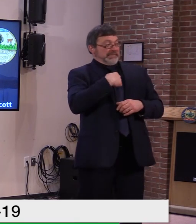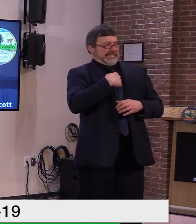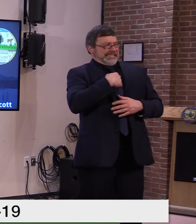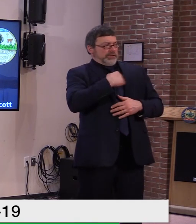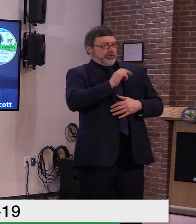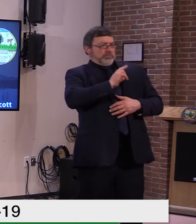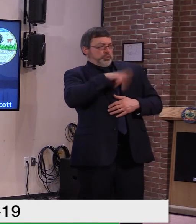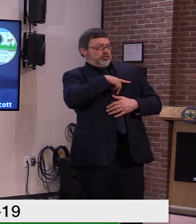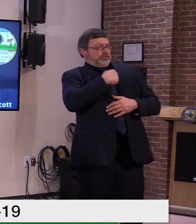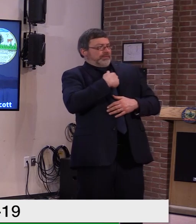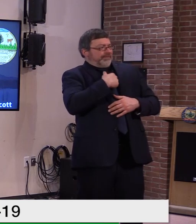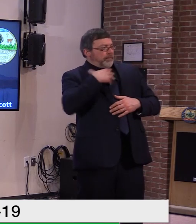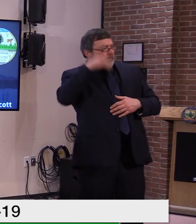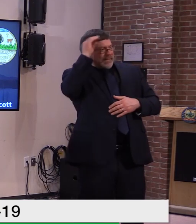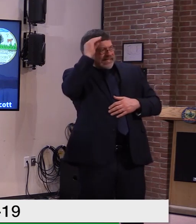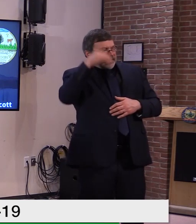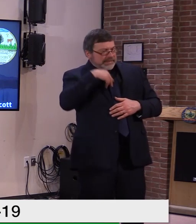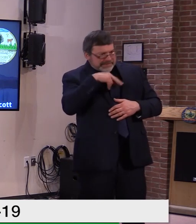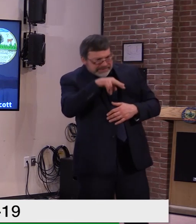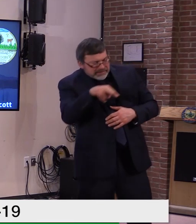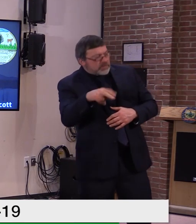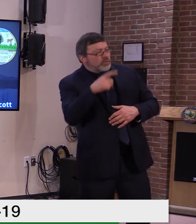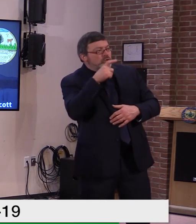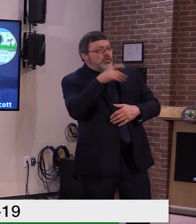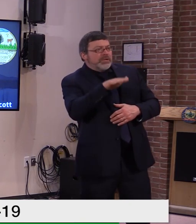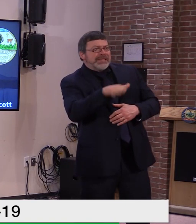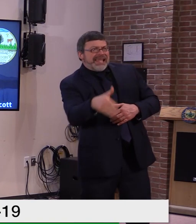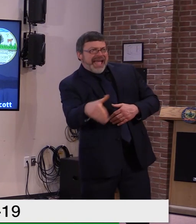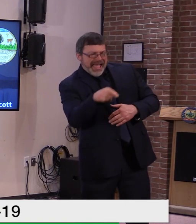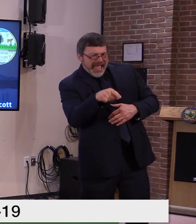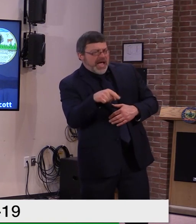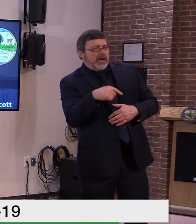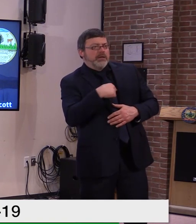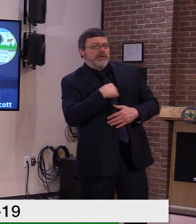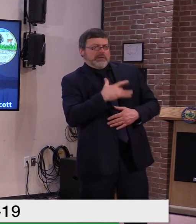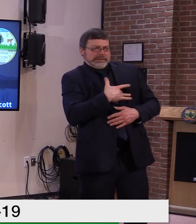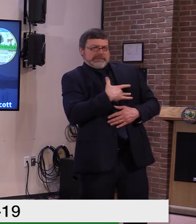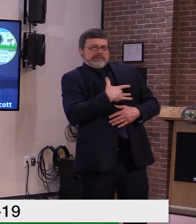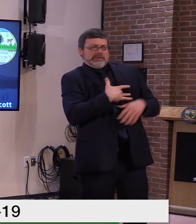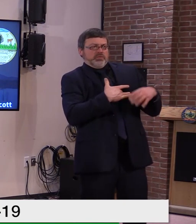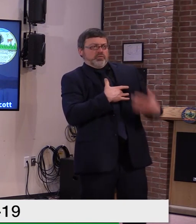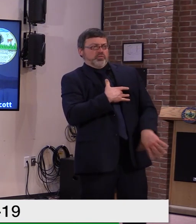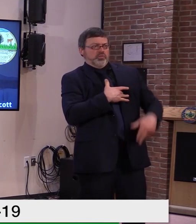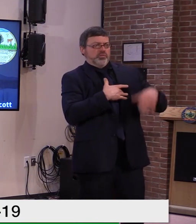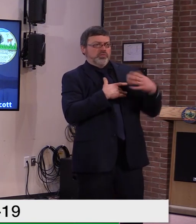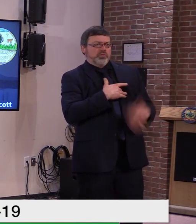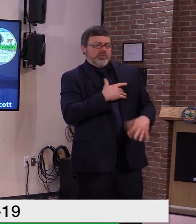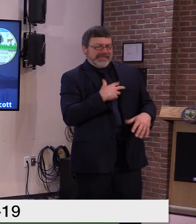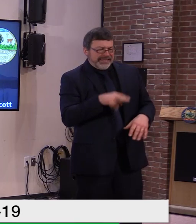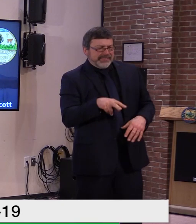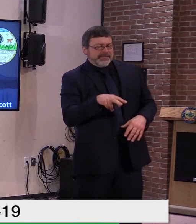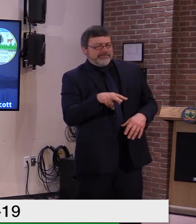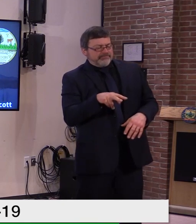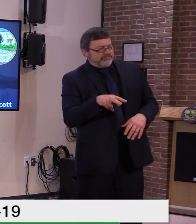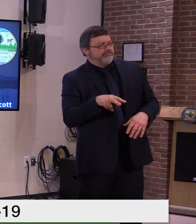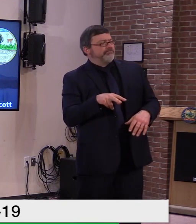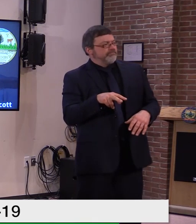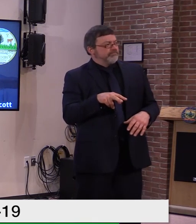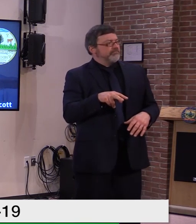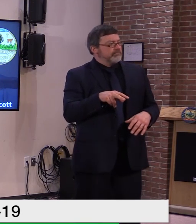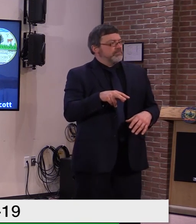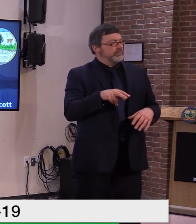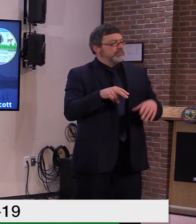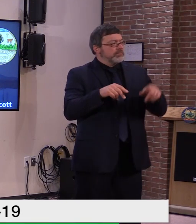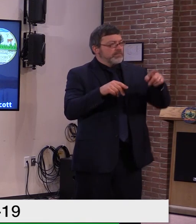deaths have a profound impact on me, as it should with everyone that's listening or hearing this